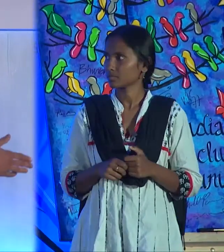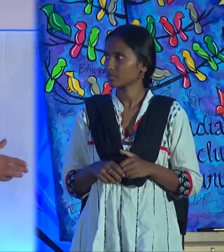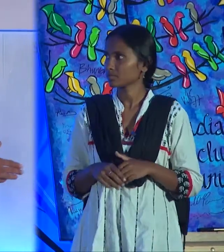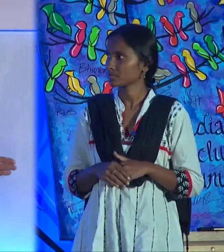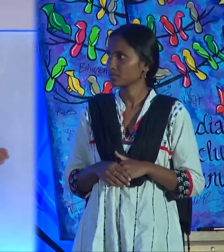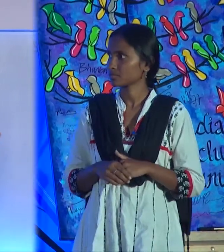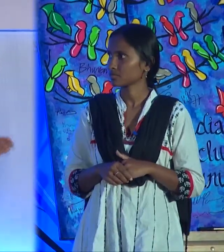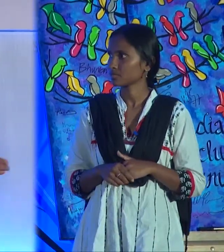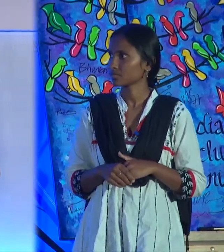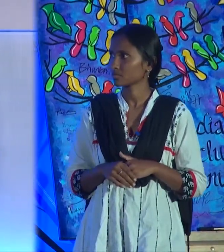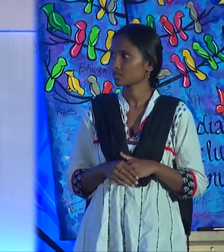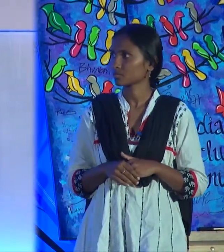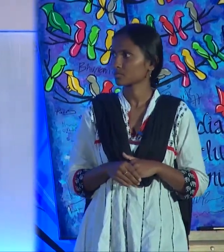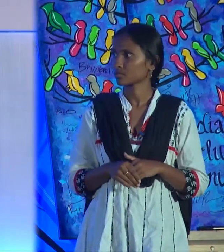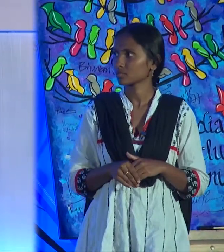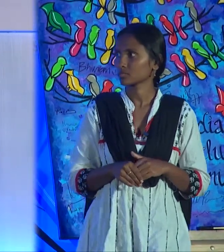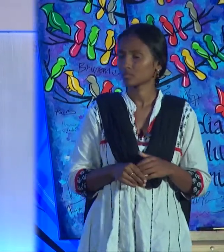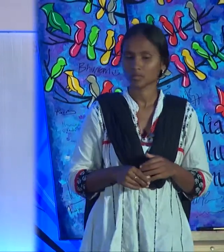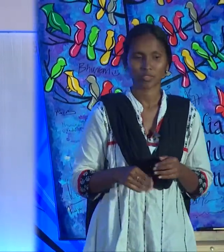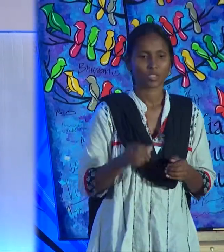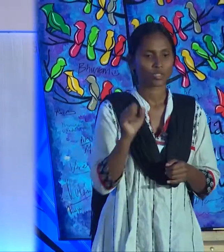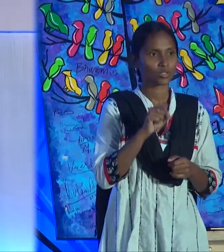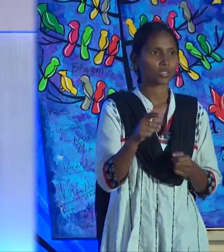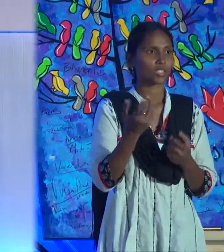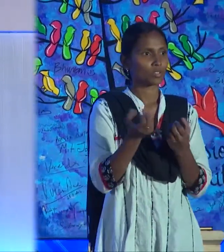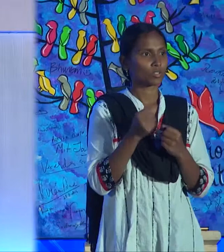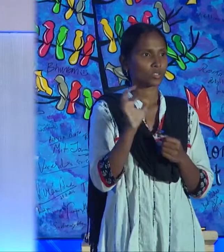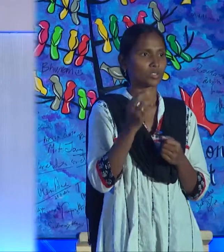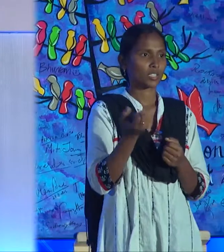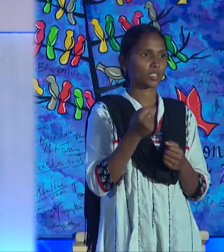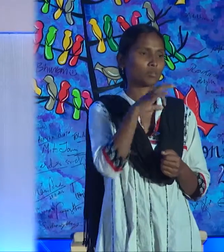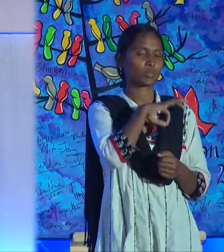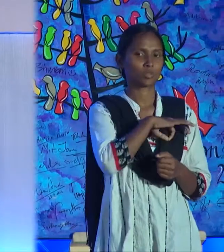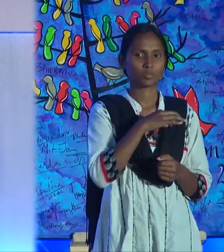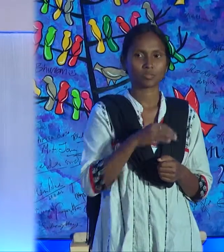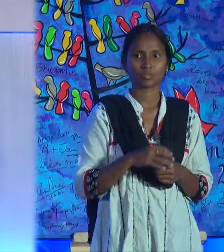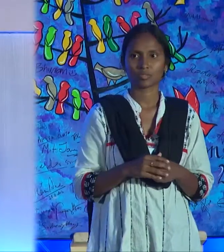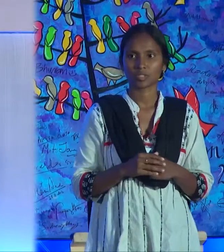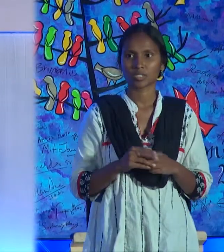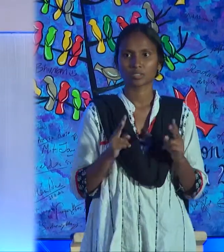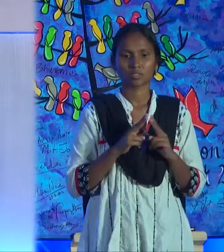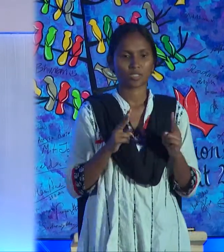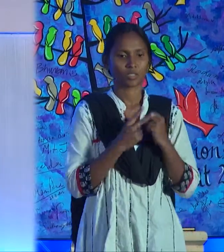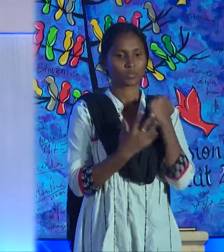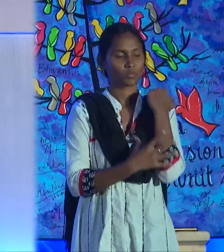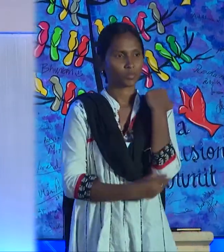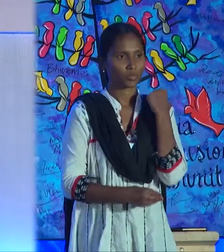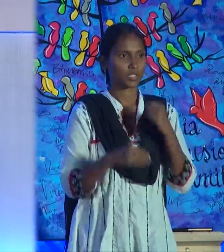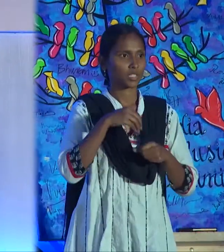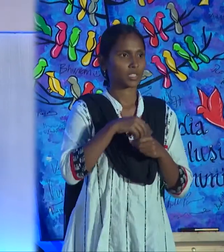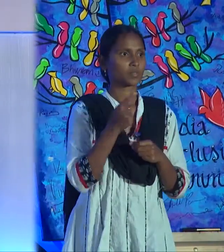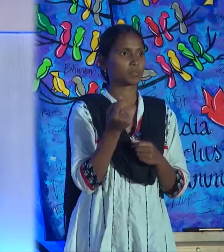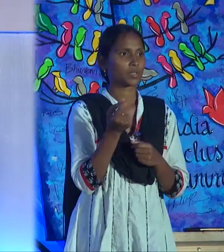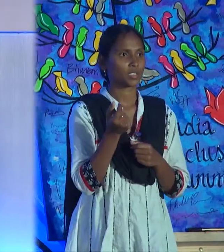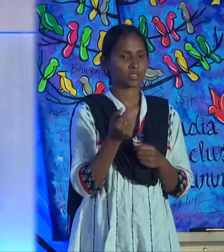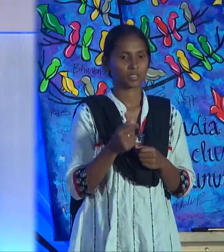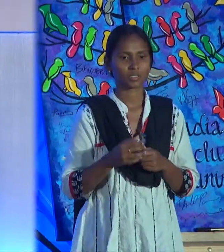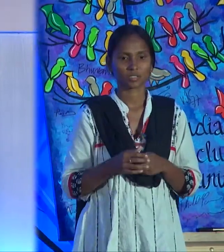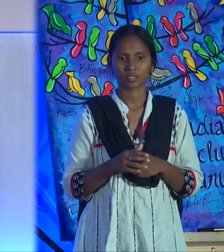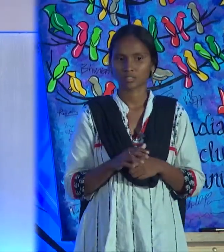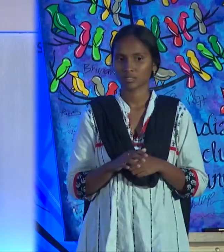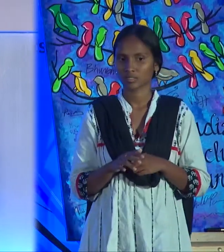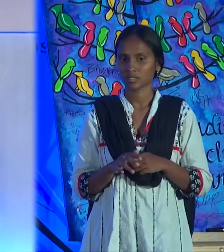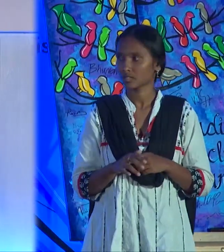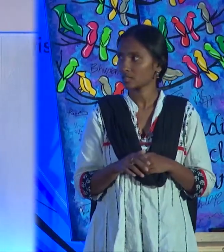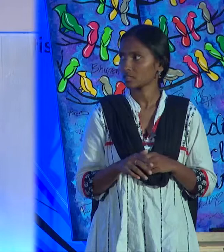that, these guys will get a living. These guys are poor money-wise, but when you check out their mindset